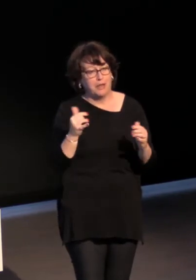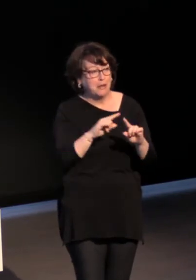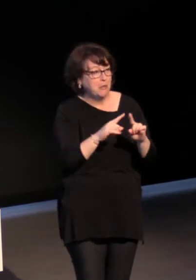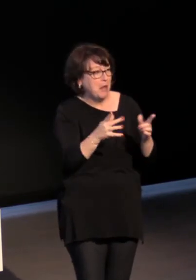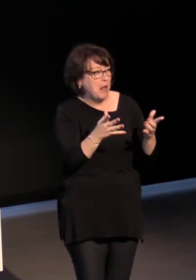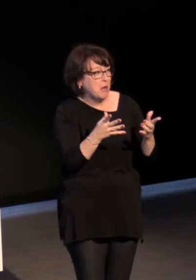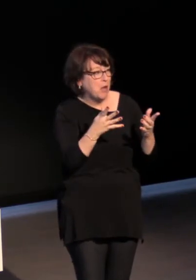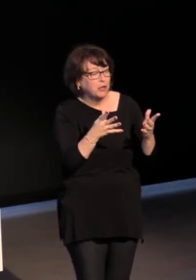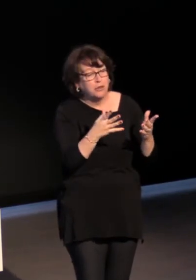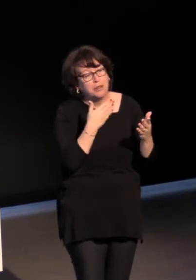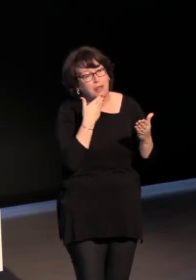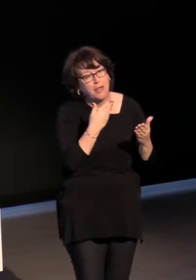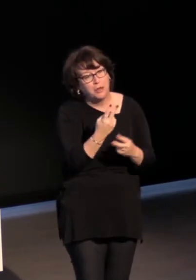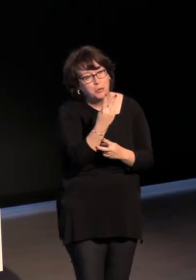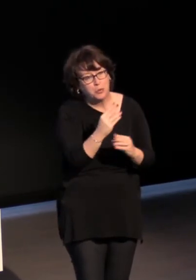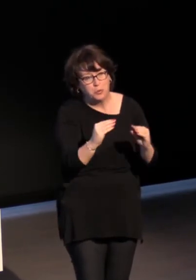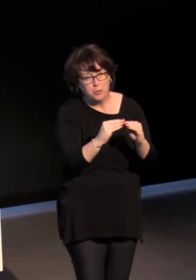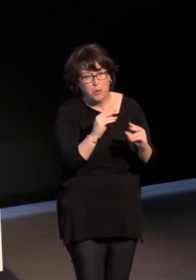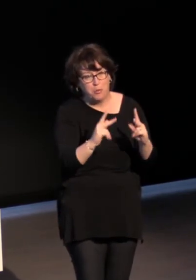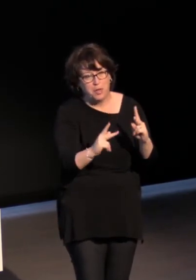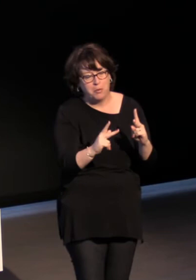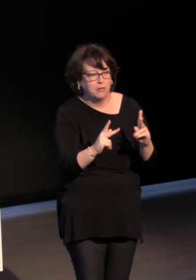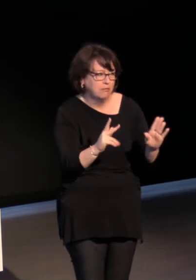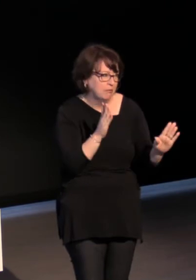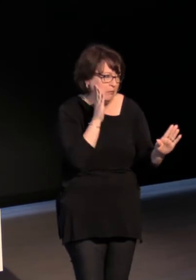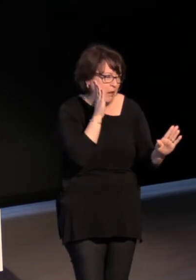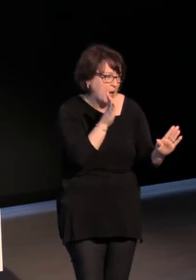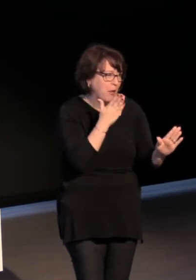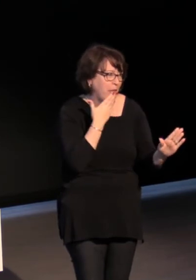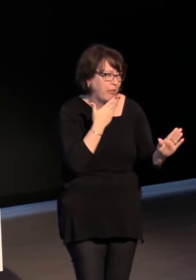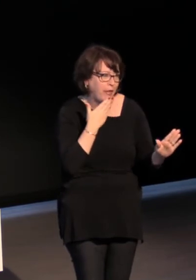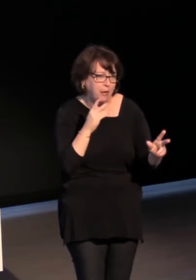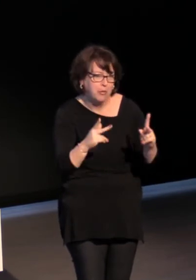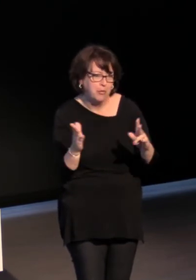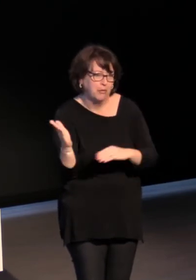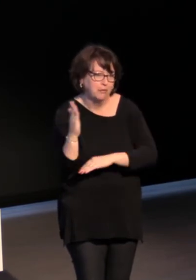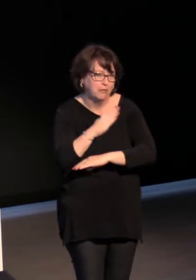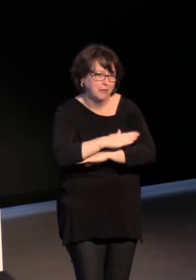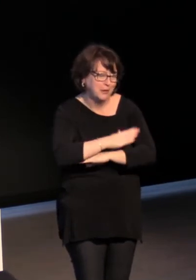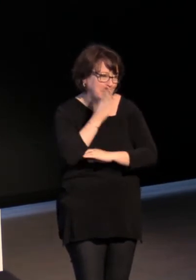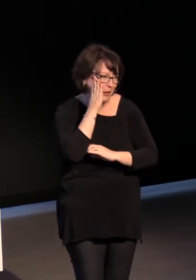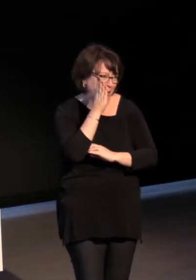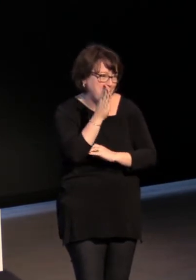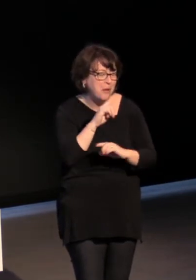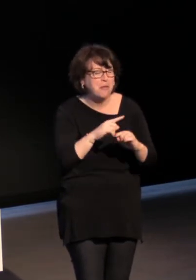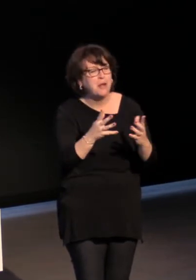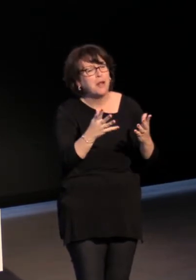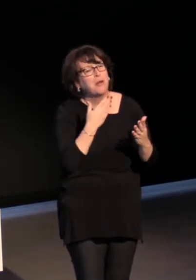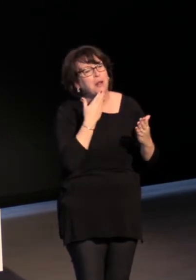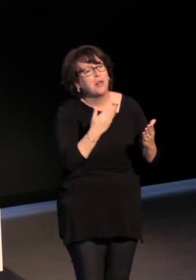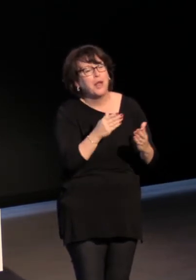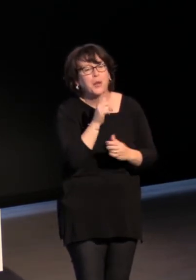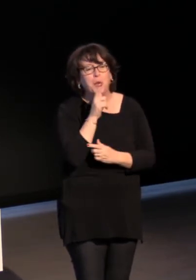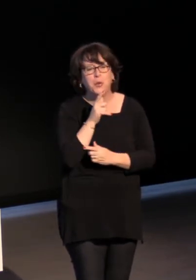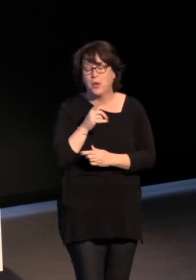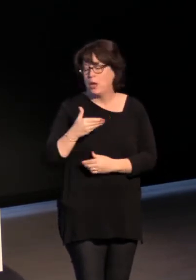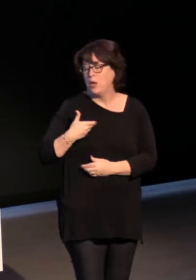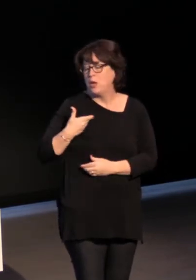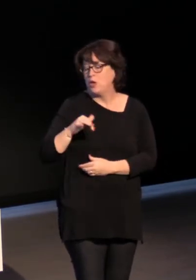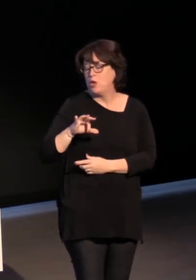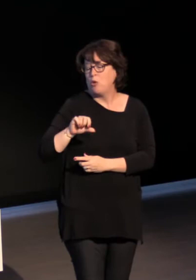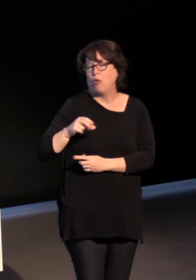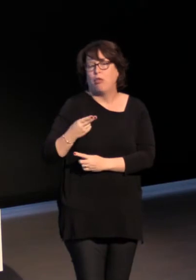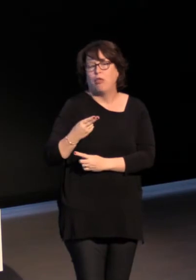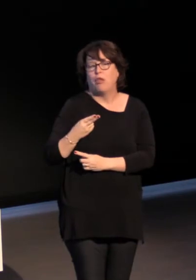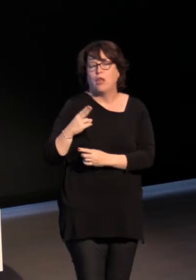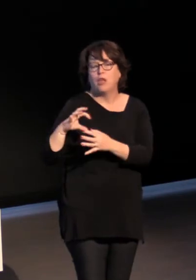more gratitudes and thanks, and I'll probably be doing this all day, so please forgive me in advance. But I wanted to shout out to our Youth United artists who are in this